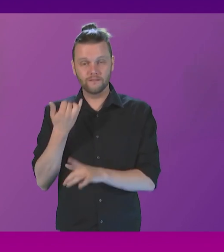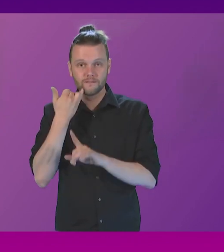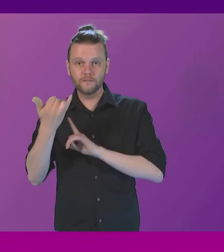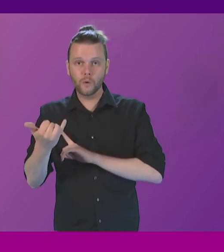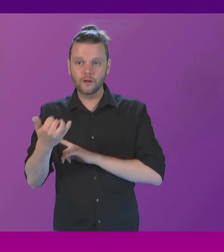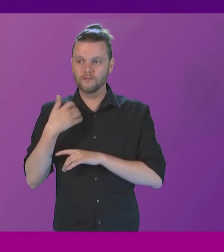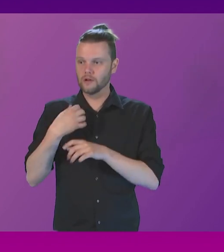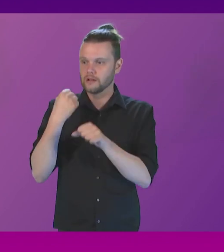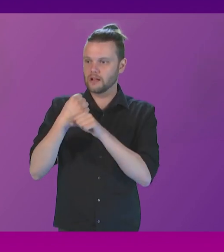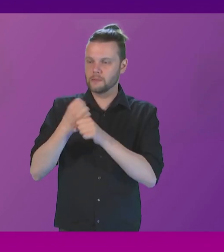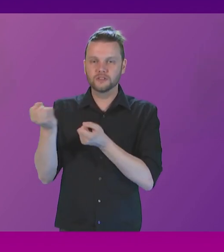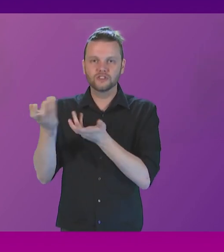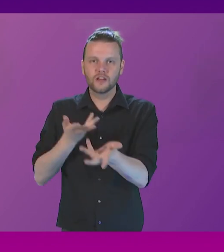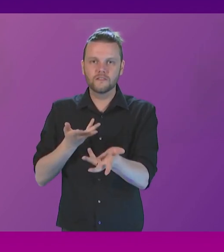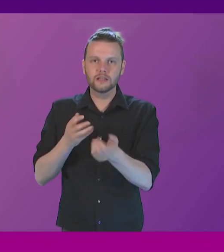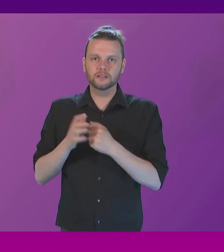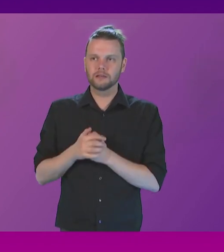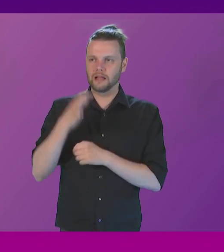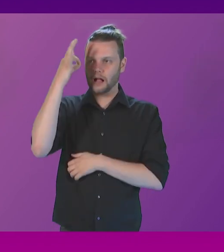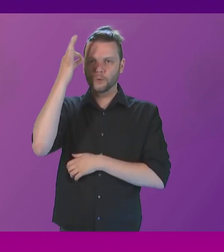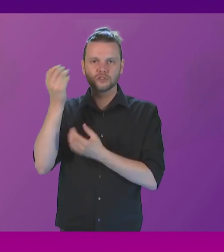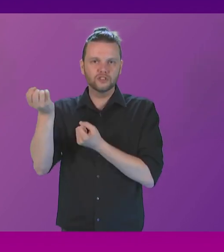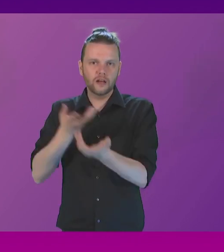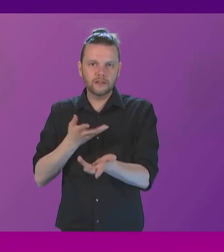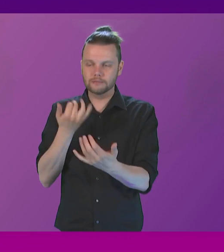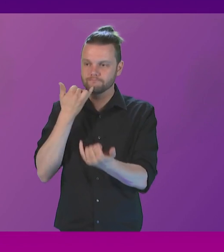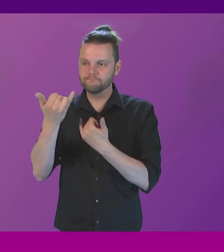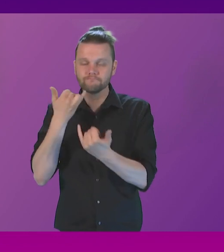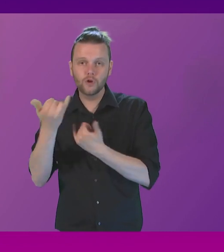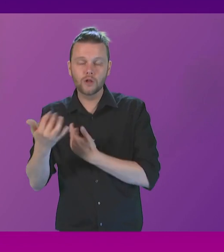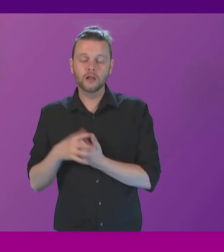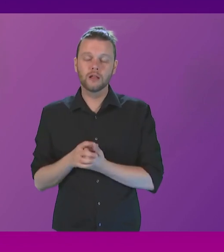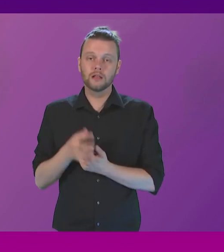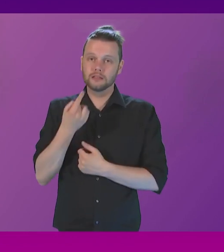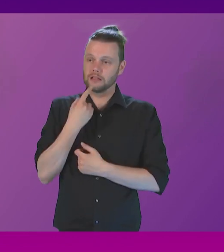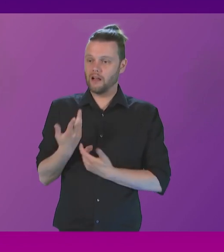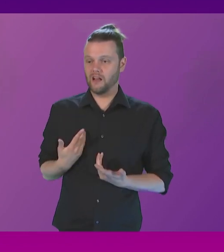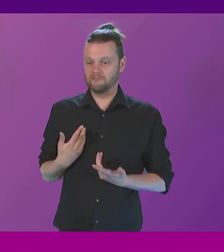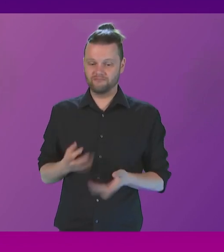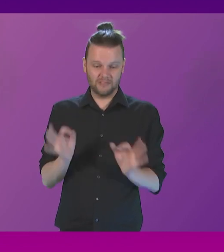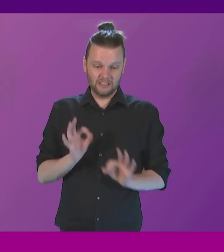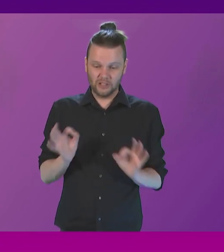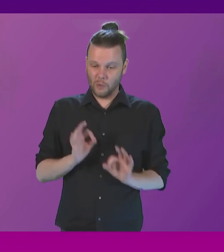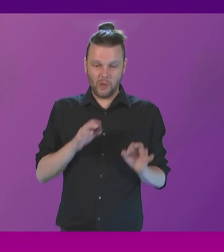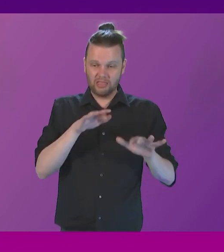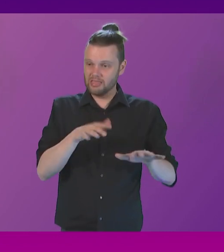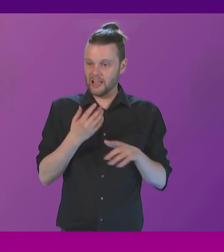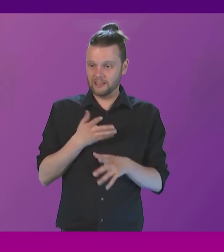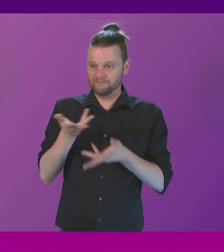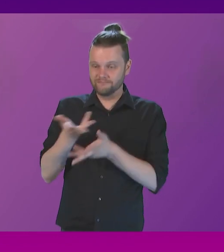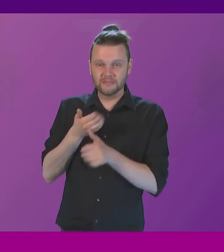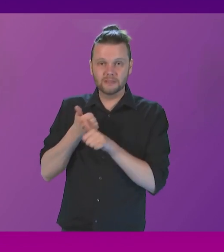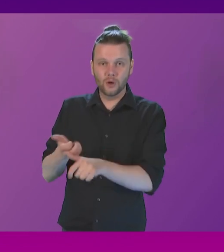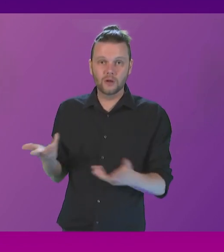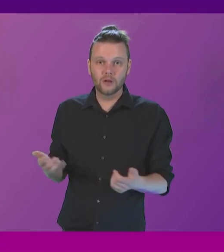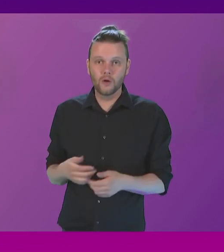government services, council services, there's no one there who can speak to them or